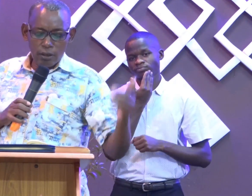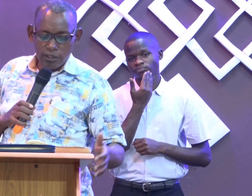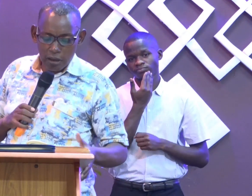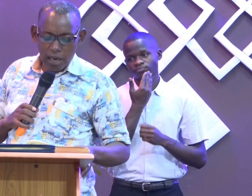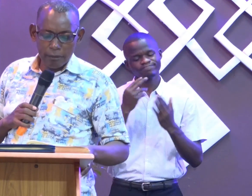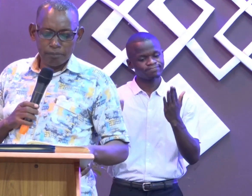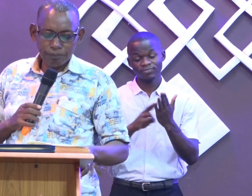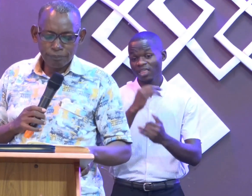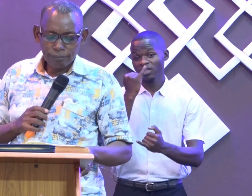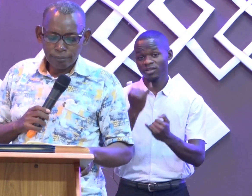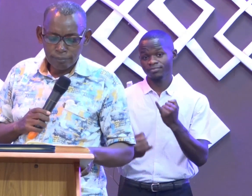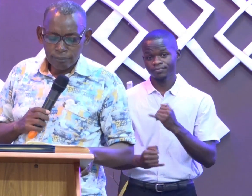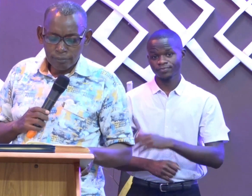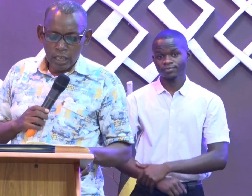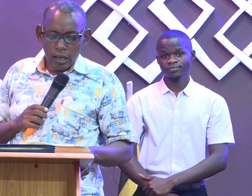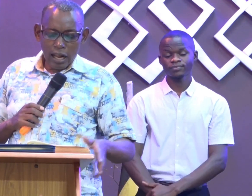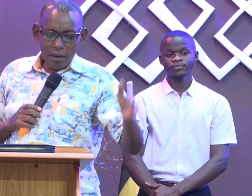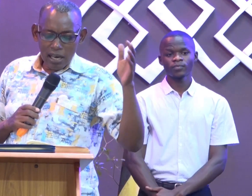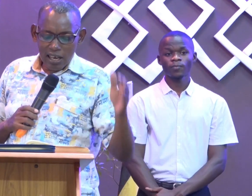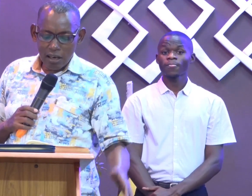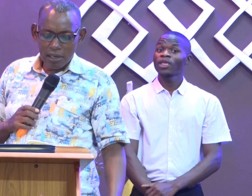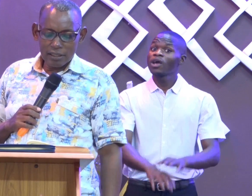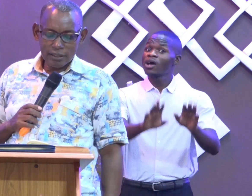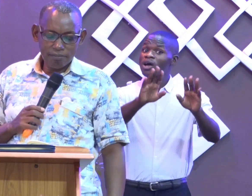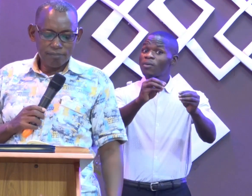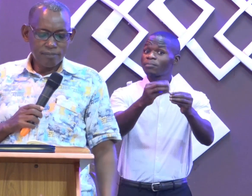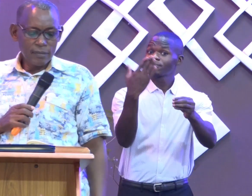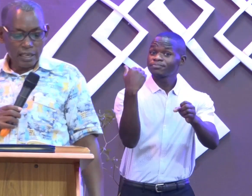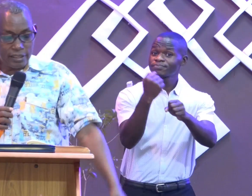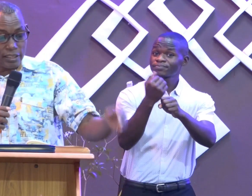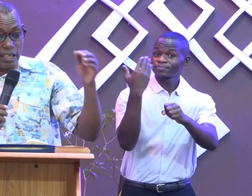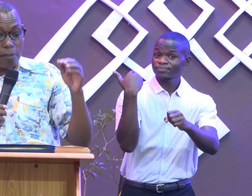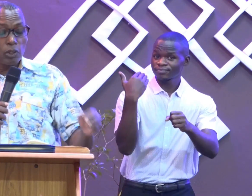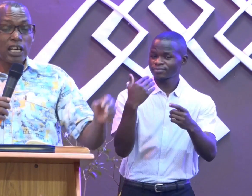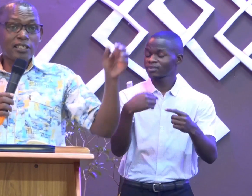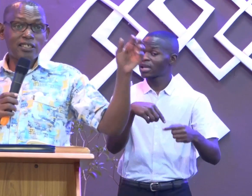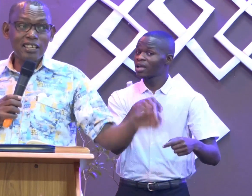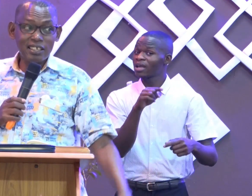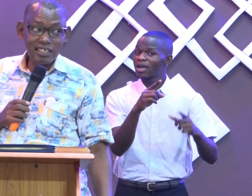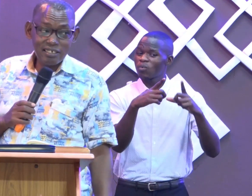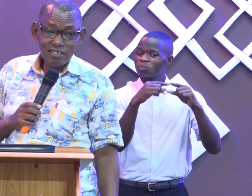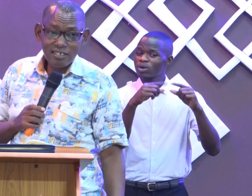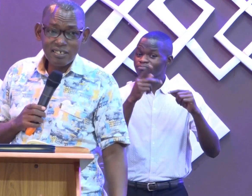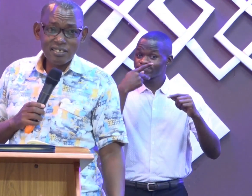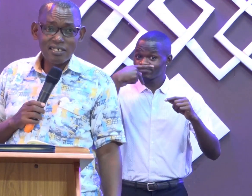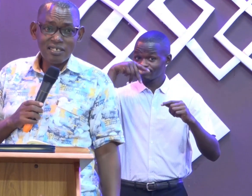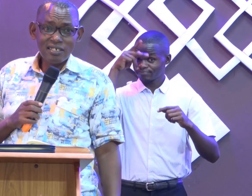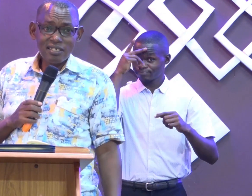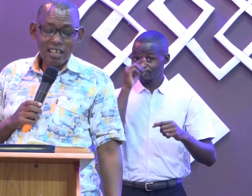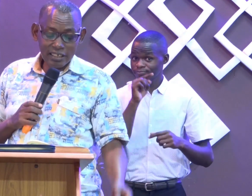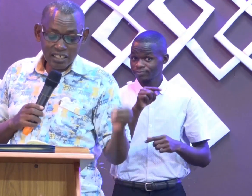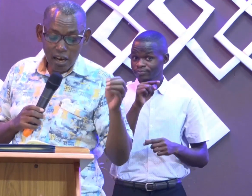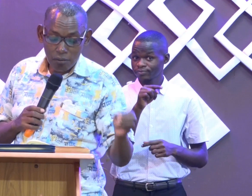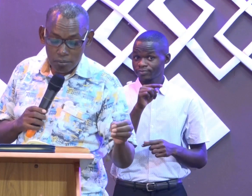somero runyiri olusemba. I want to read for you the last verse. Kale baganda bang. Therefore my beloved brethren. Eche chigambo cha chizade. It's a